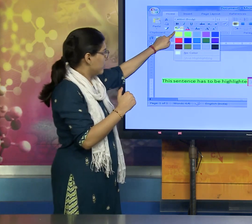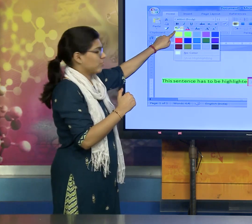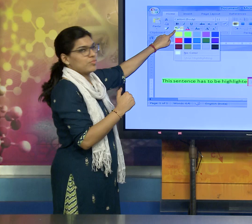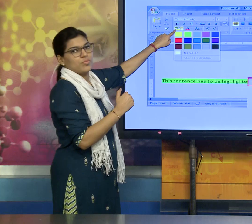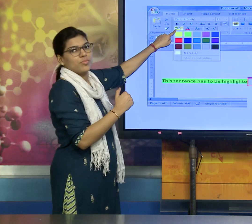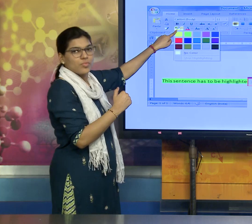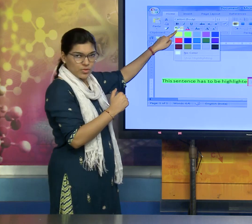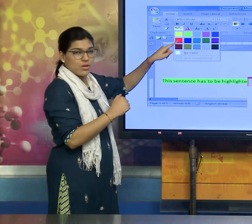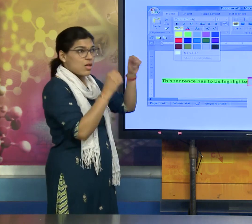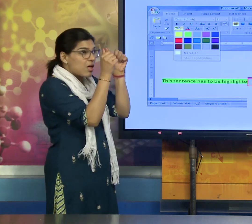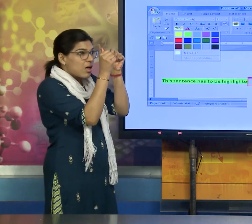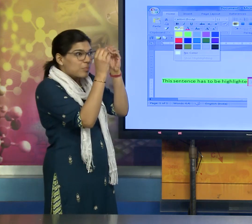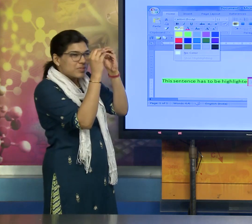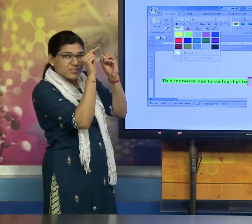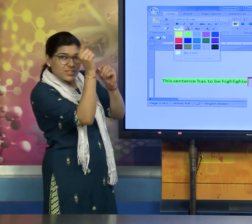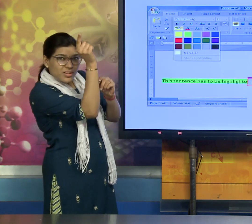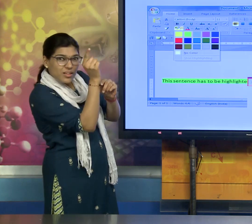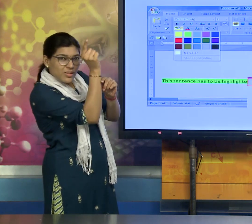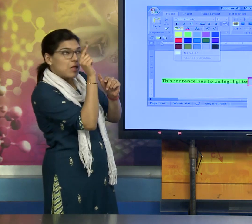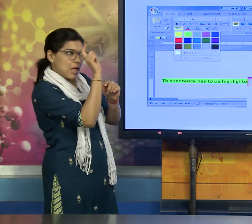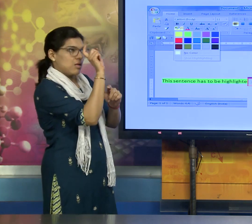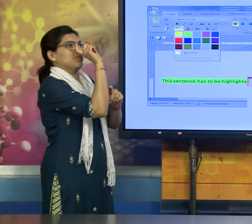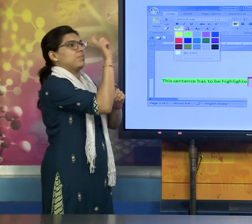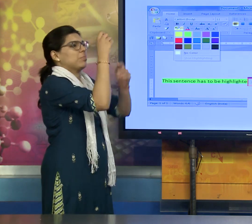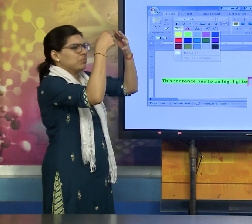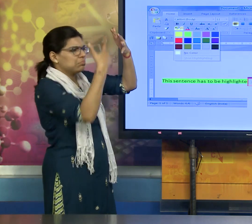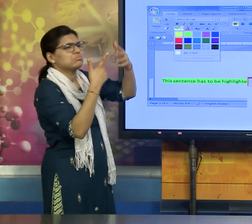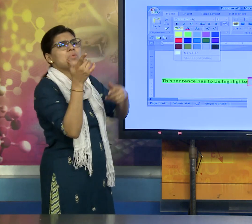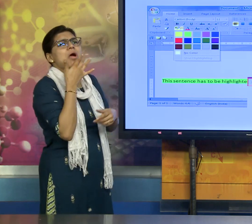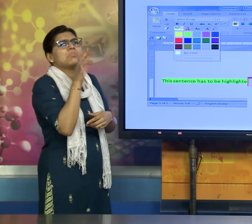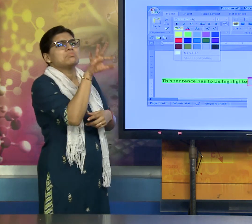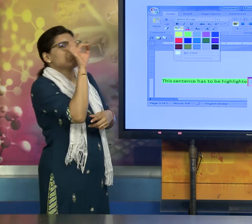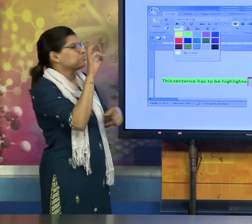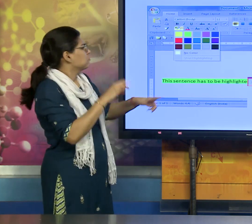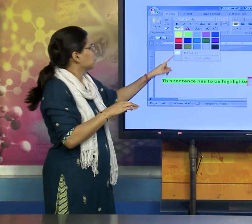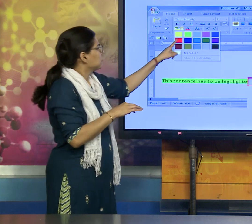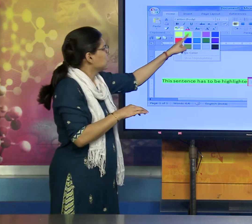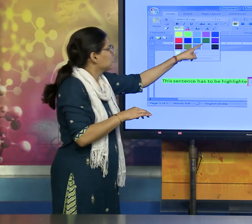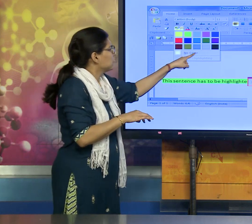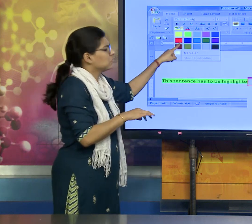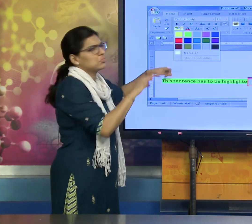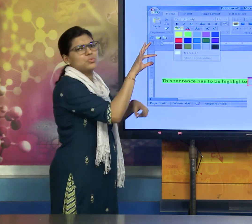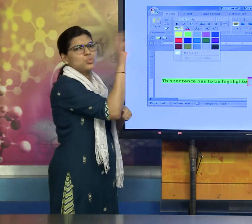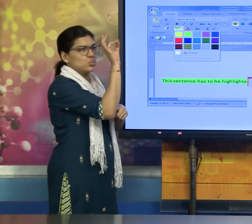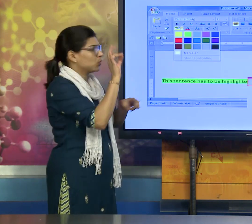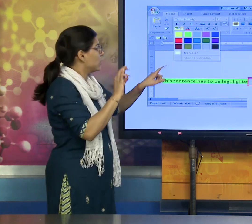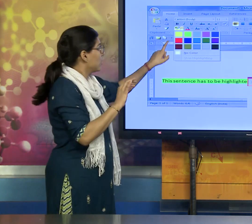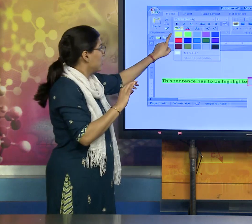you can find it below the font and font size. You can choose